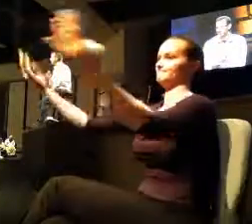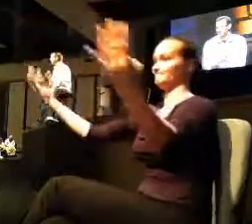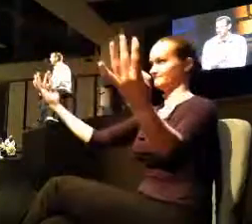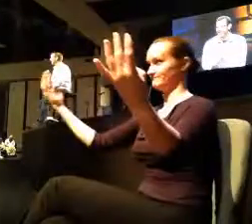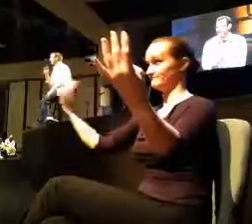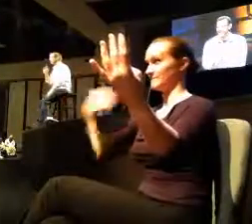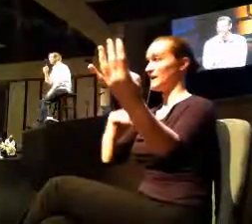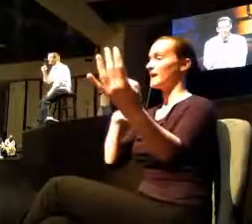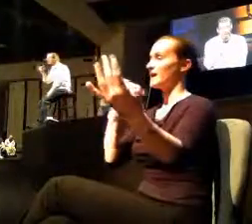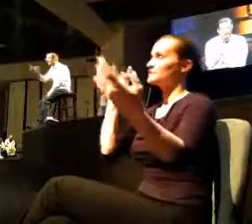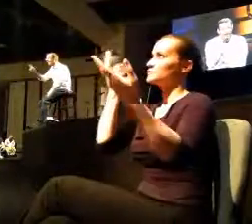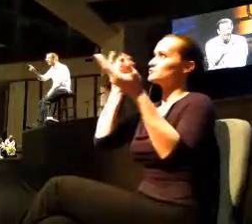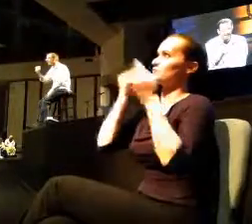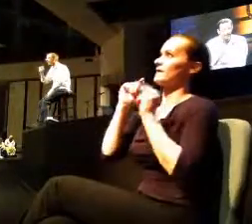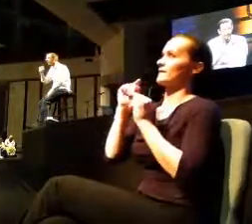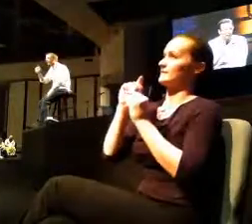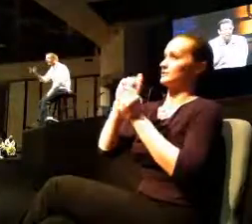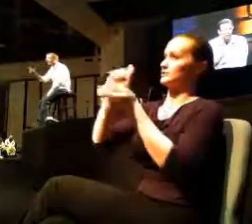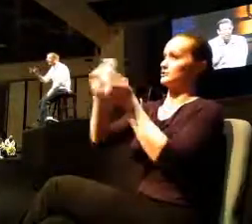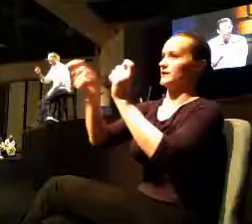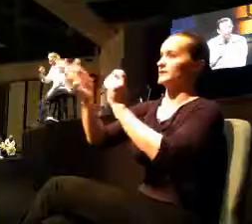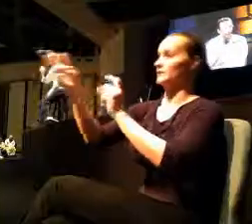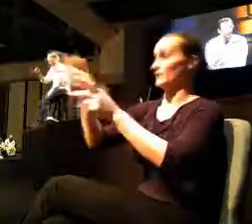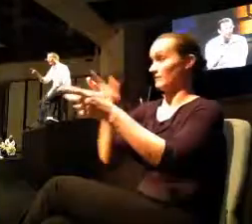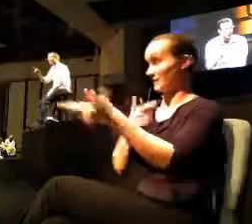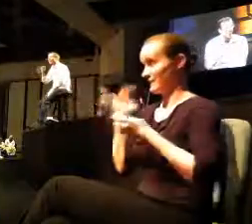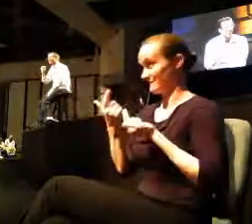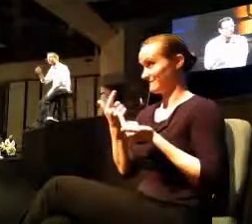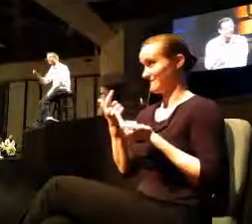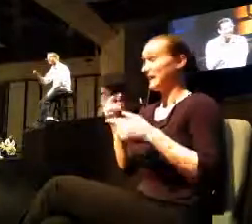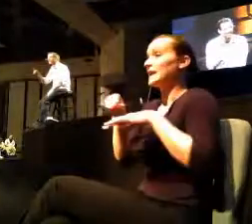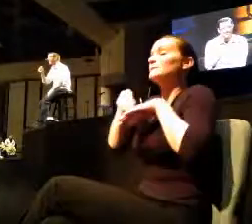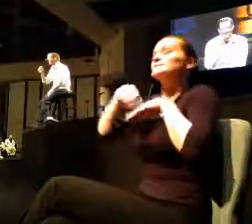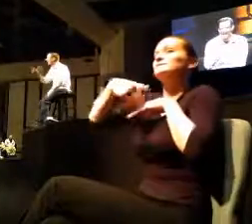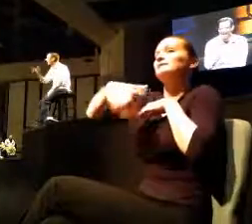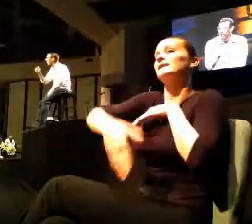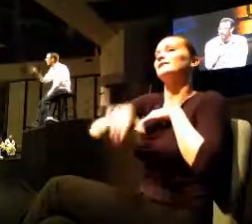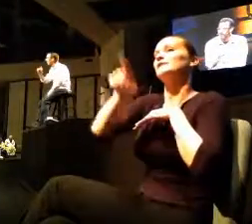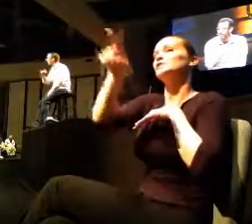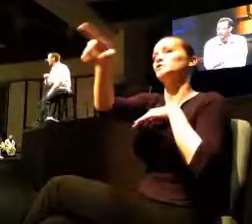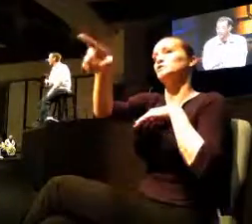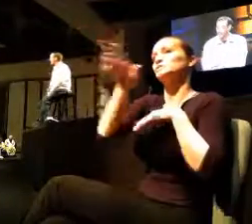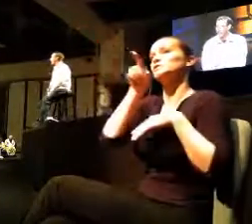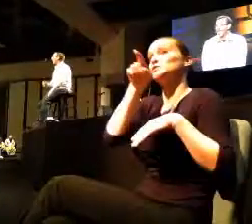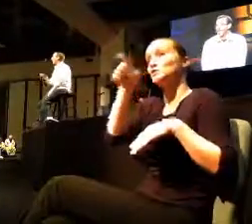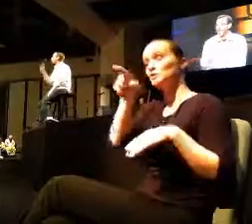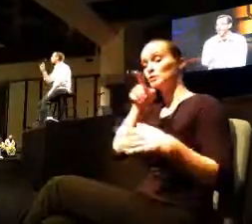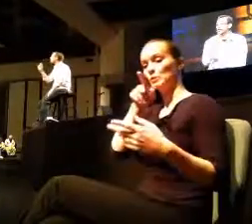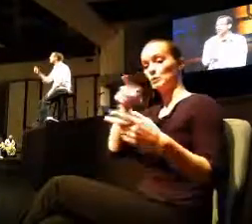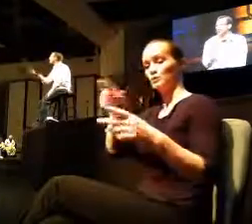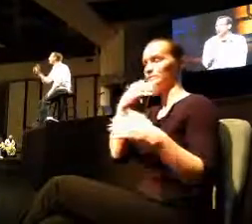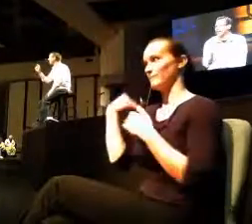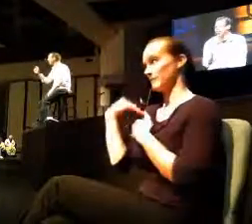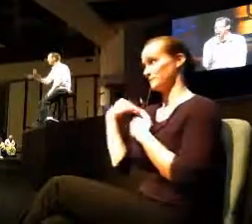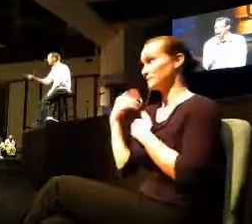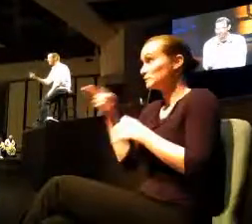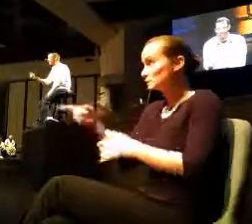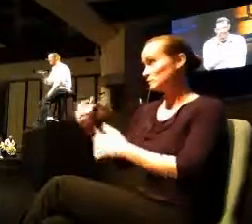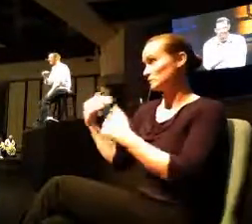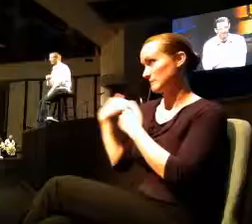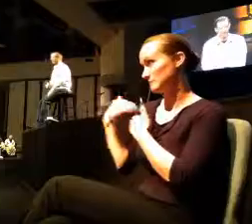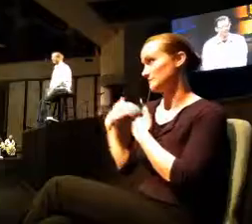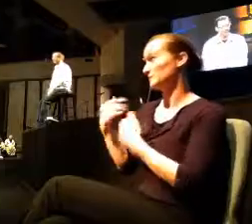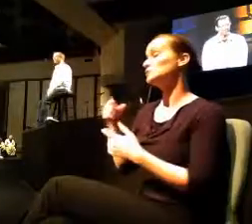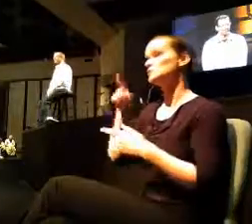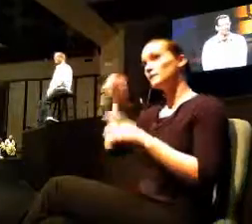life, and I'm sending them to you. You're the place I want them to go, and they're showing up